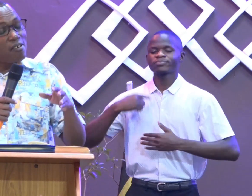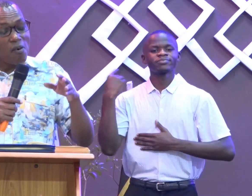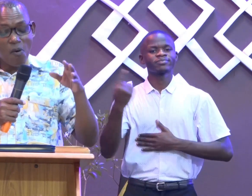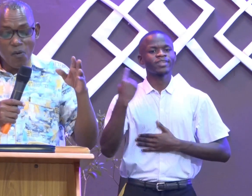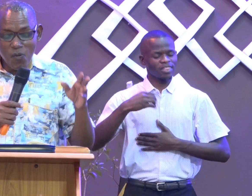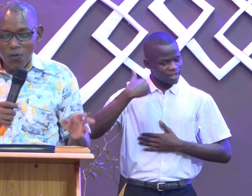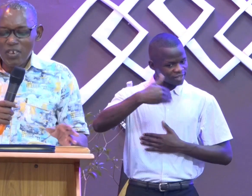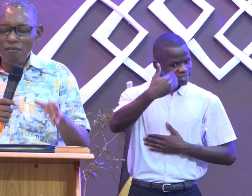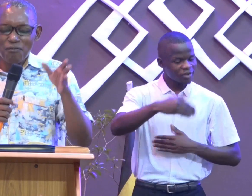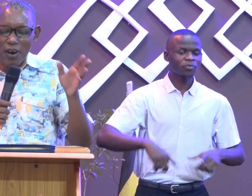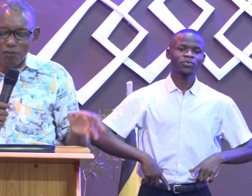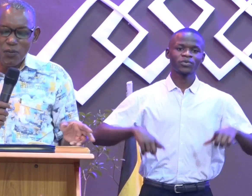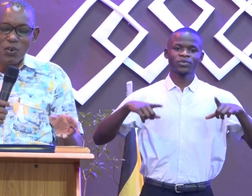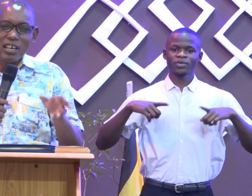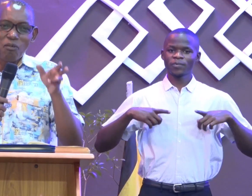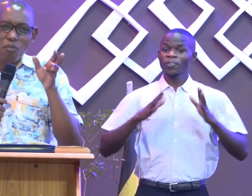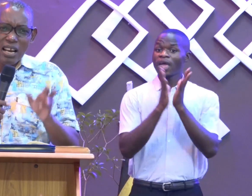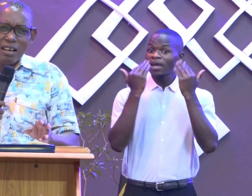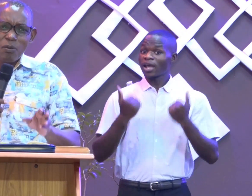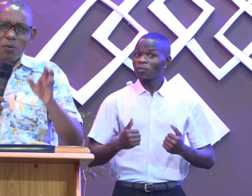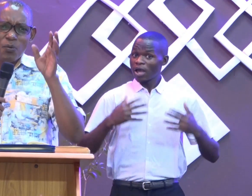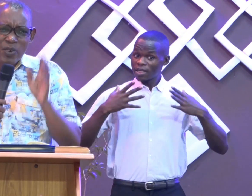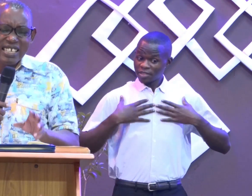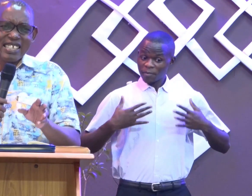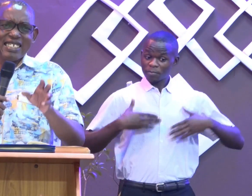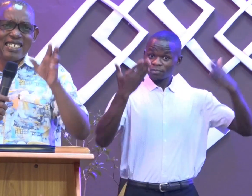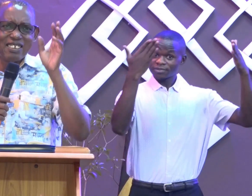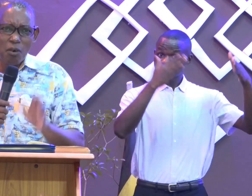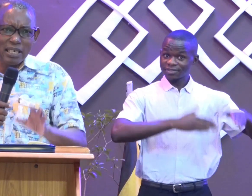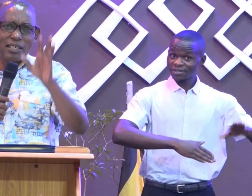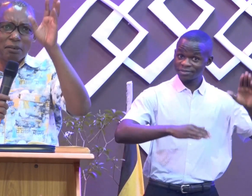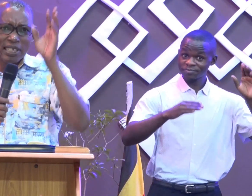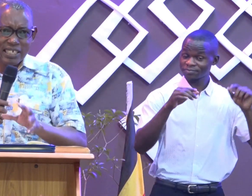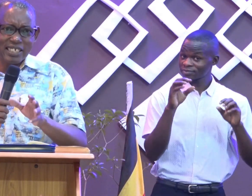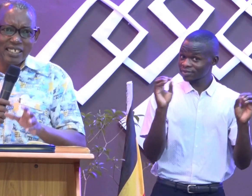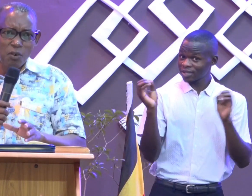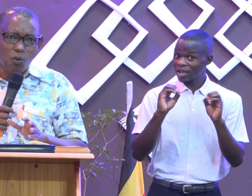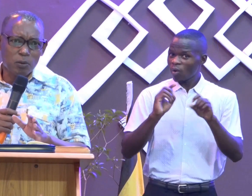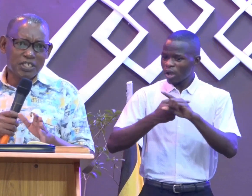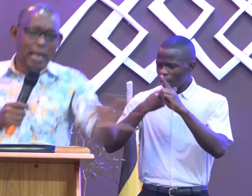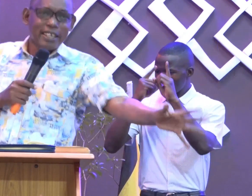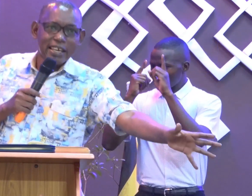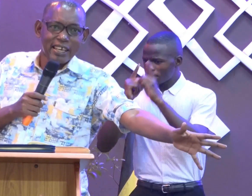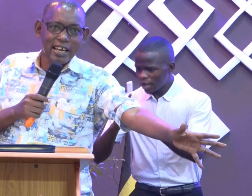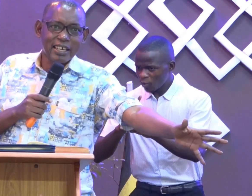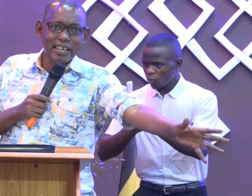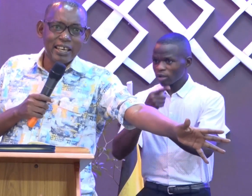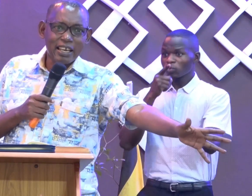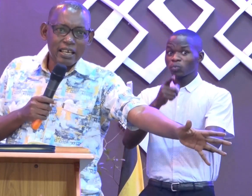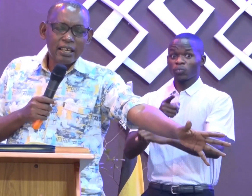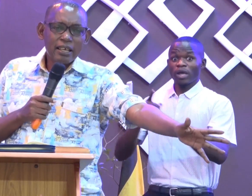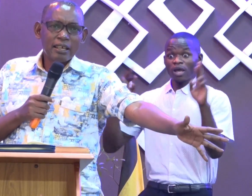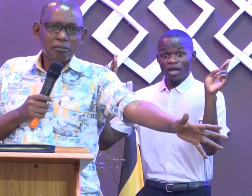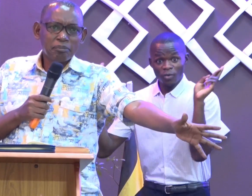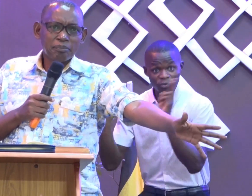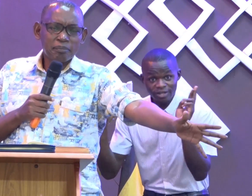life. Ogutafa guno ne gumala gukugwikiriza ng'obadde teweetegese n'ogwa ku side eri eyageena.